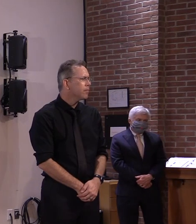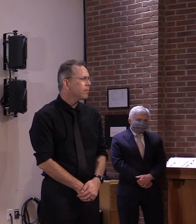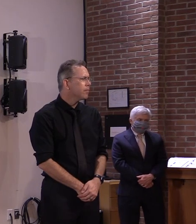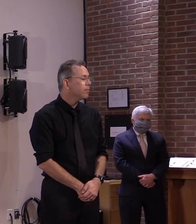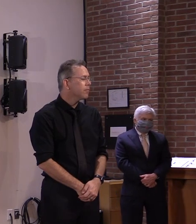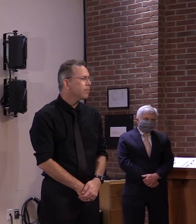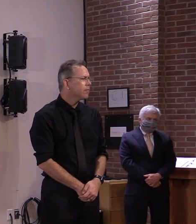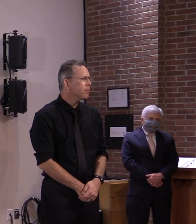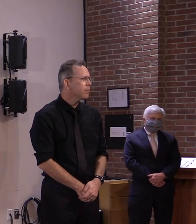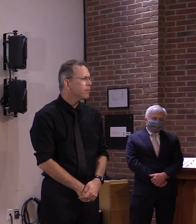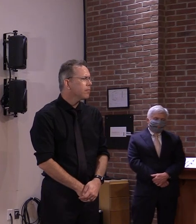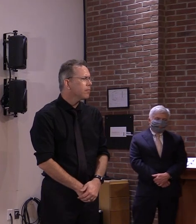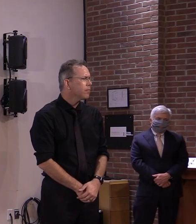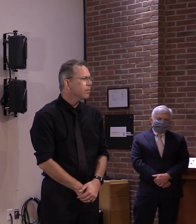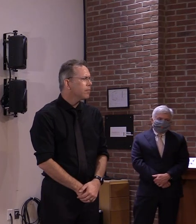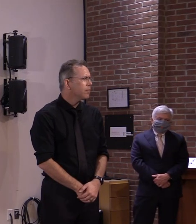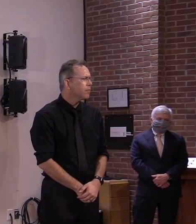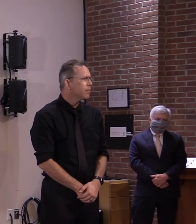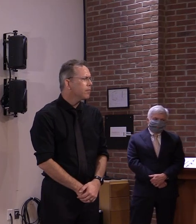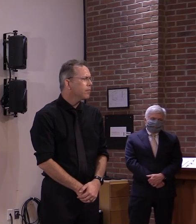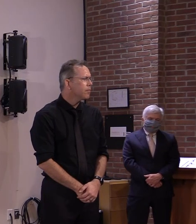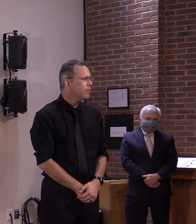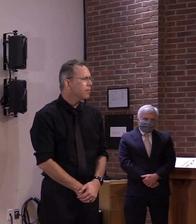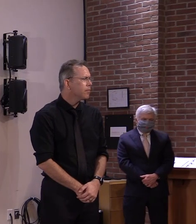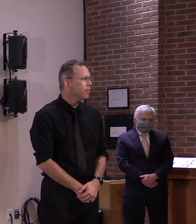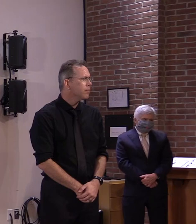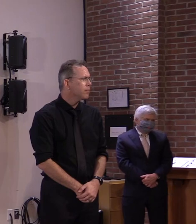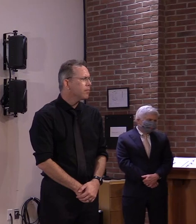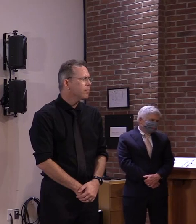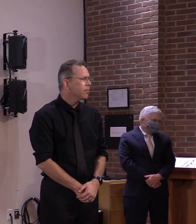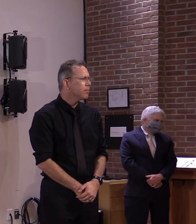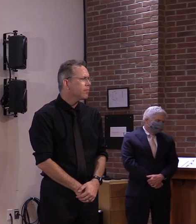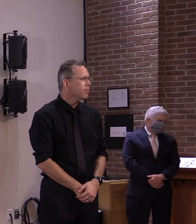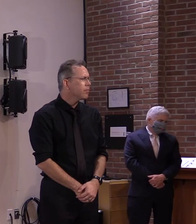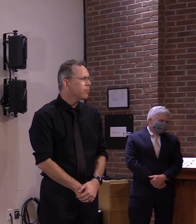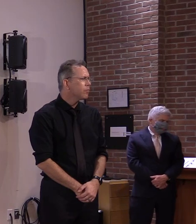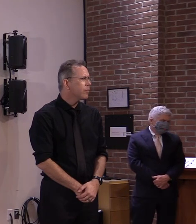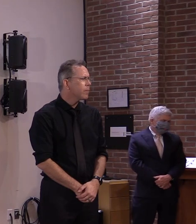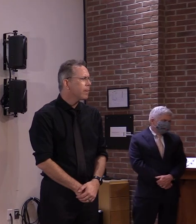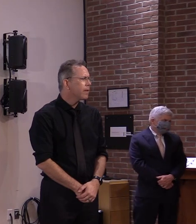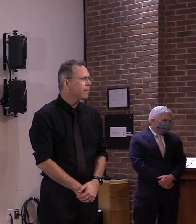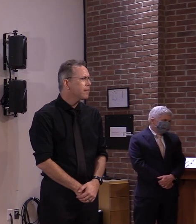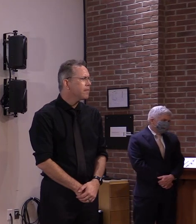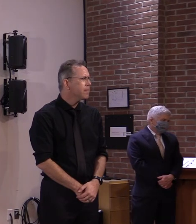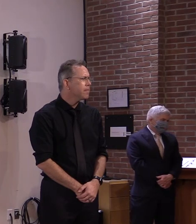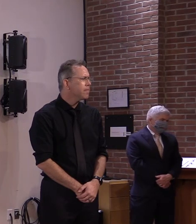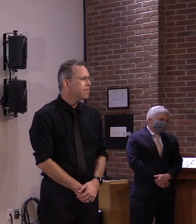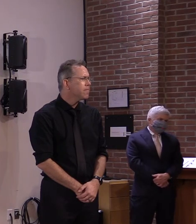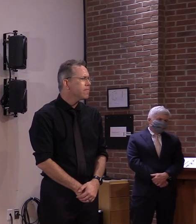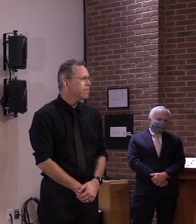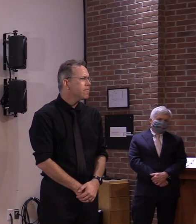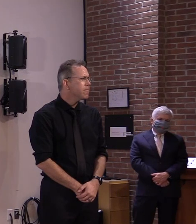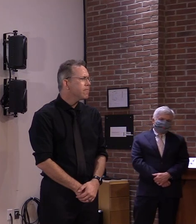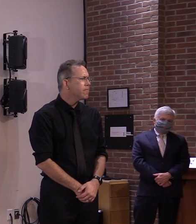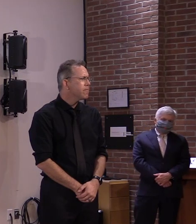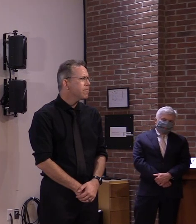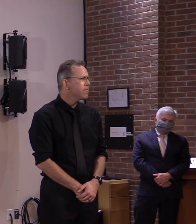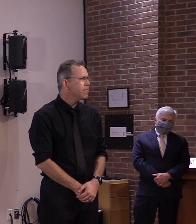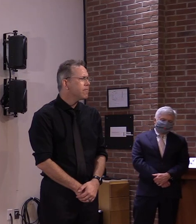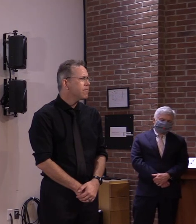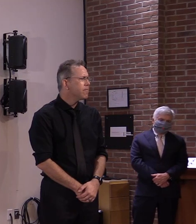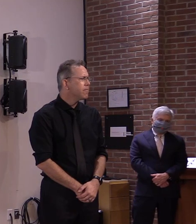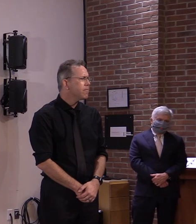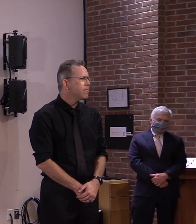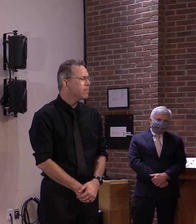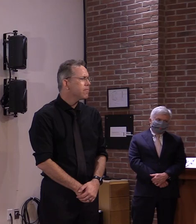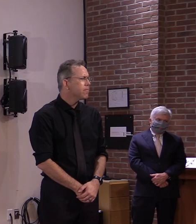more dangerous, especially with certain restrictions like maintaining the players within one's pod,